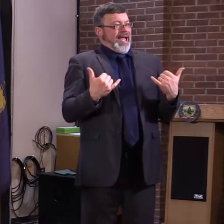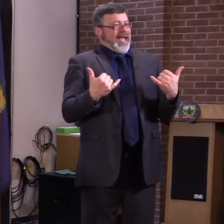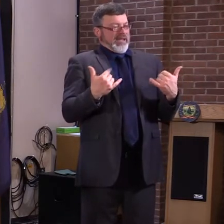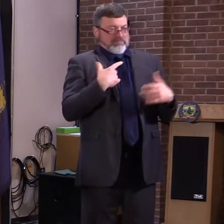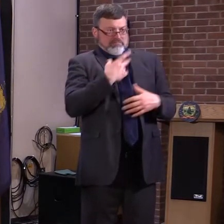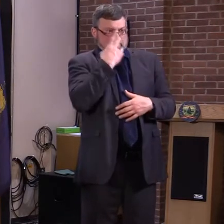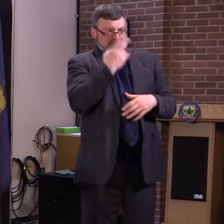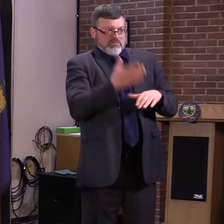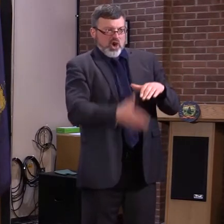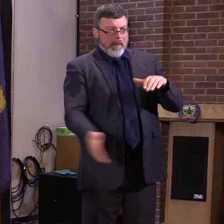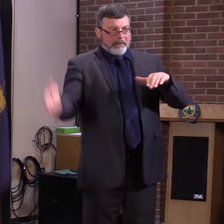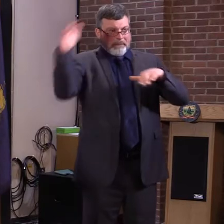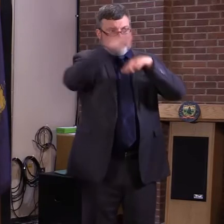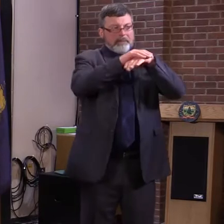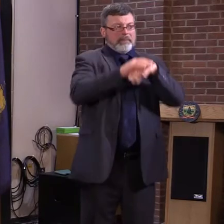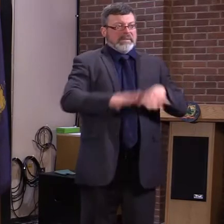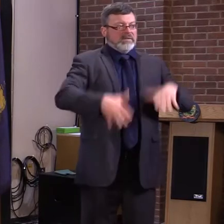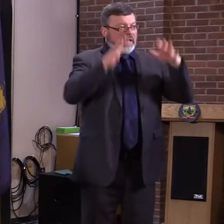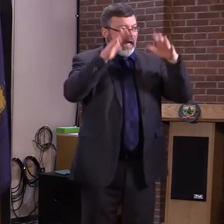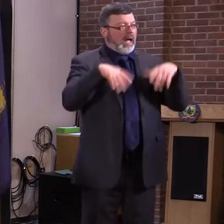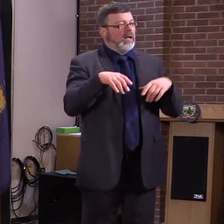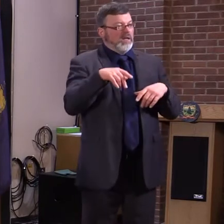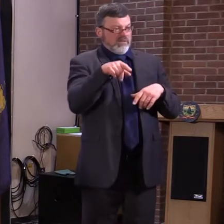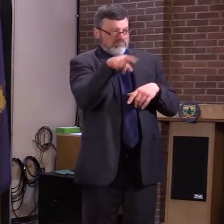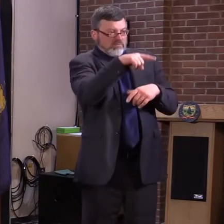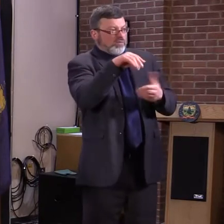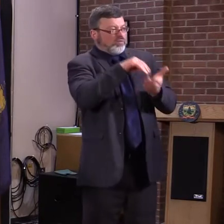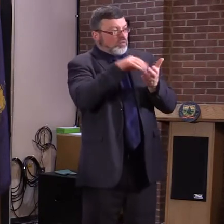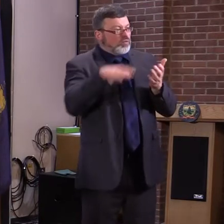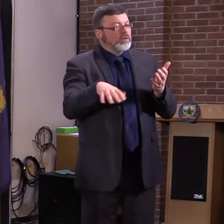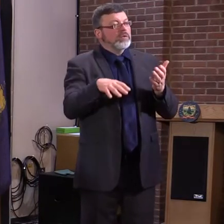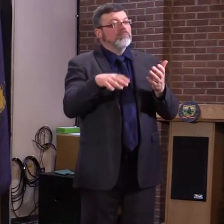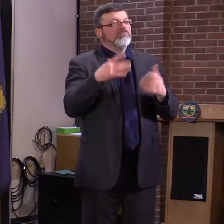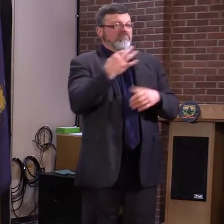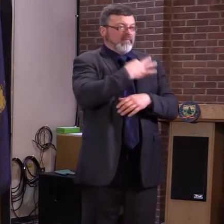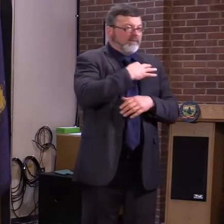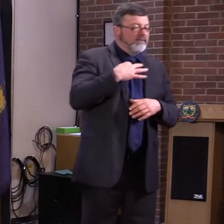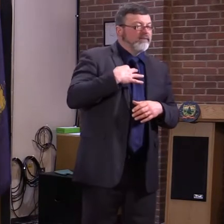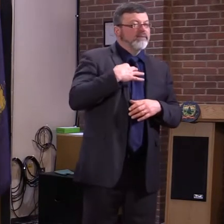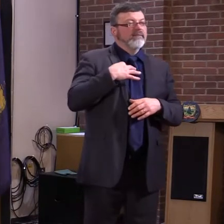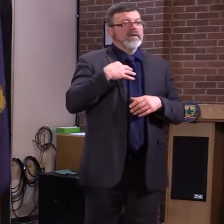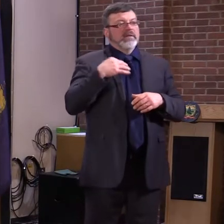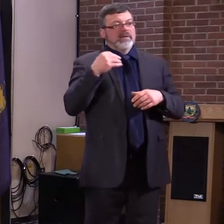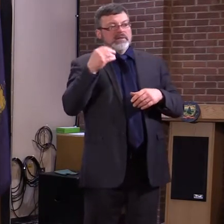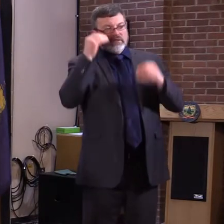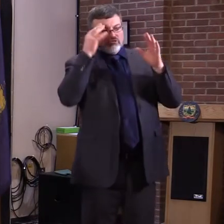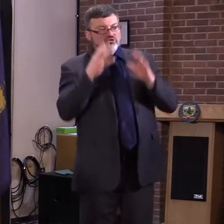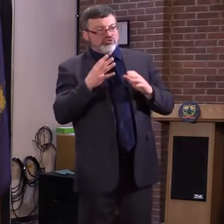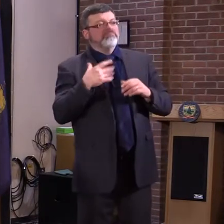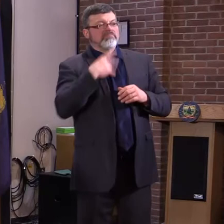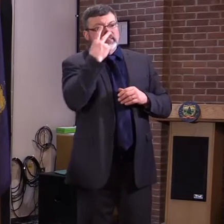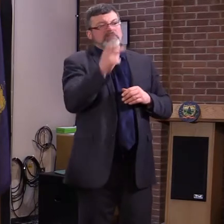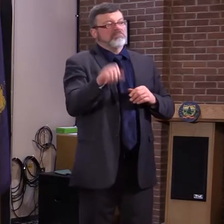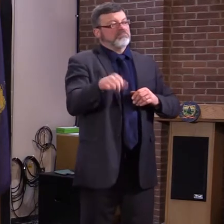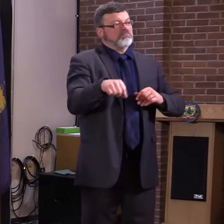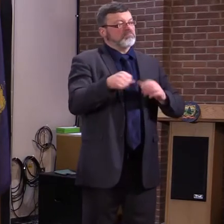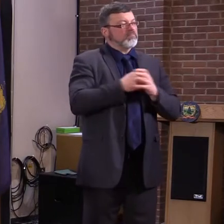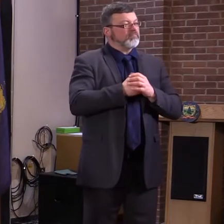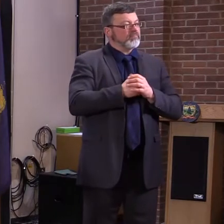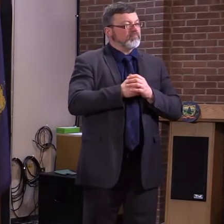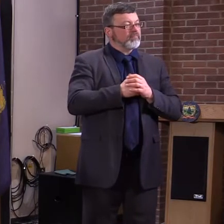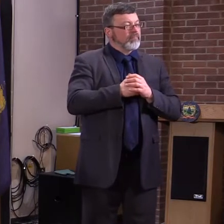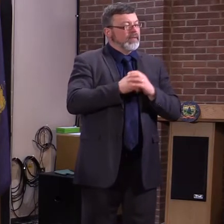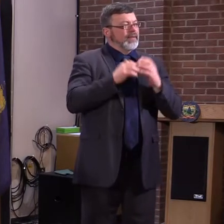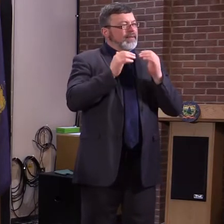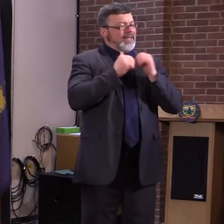not only among students, but also among staff today. So we need to find a way to start to collect those sort of that information and trends so the state